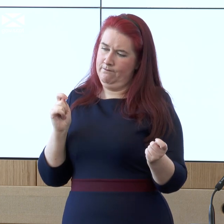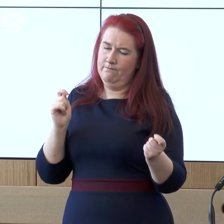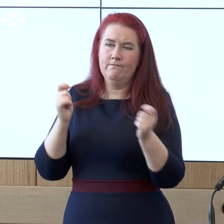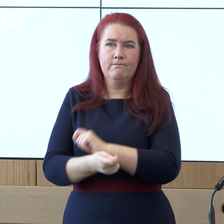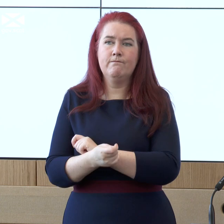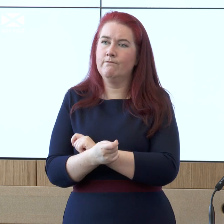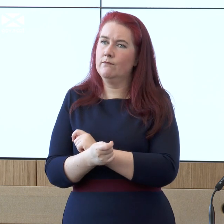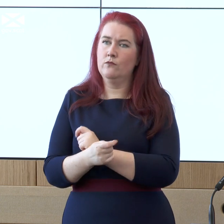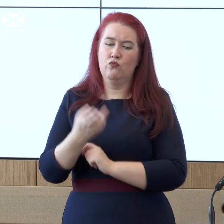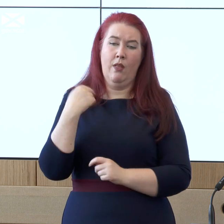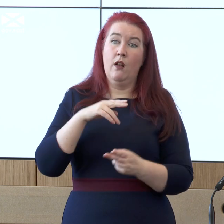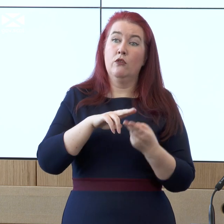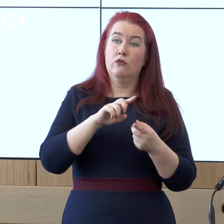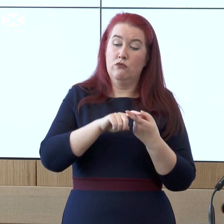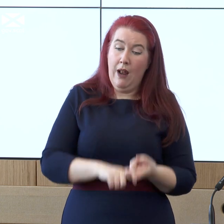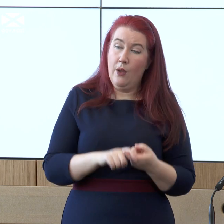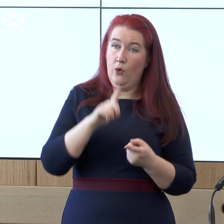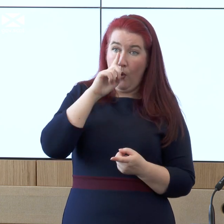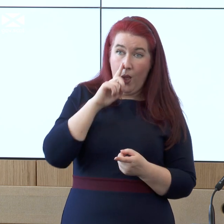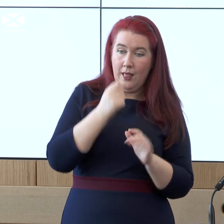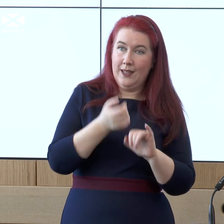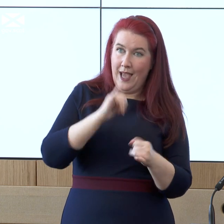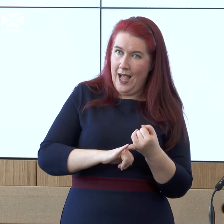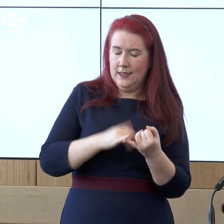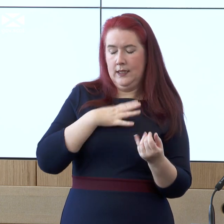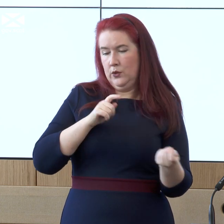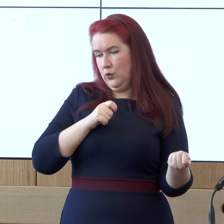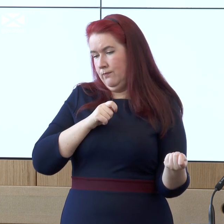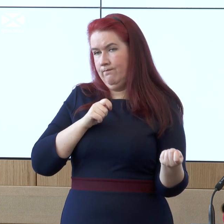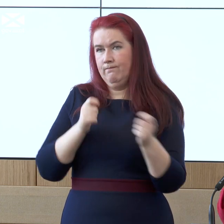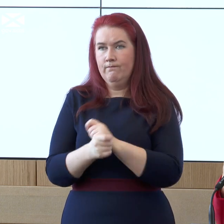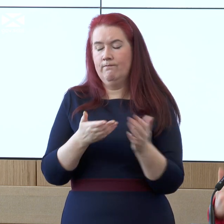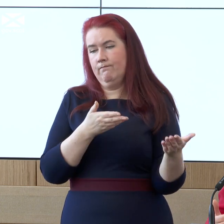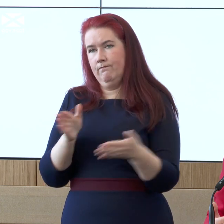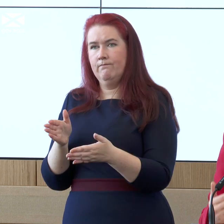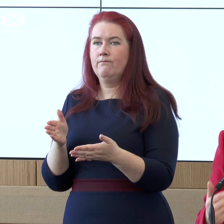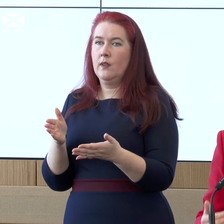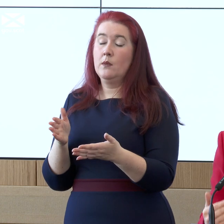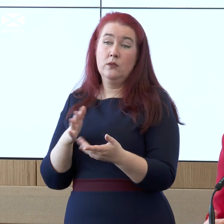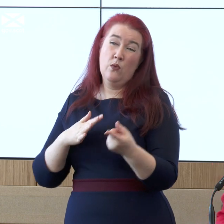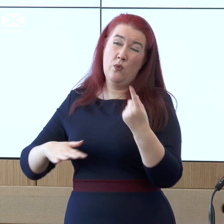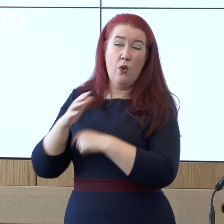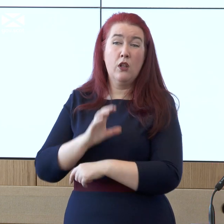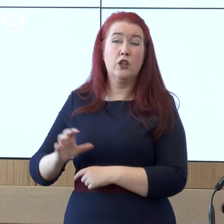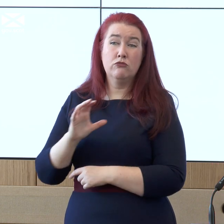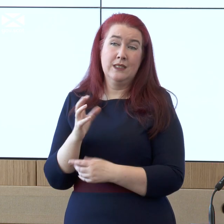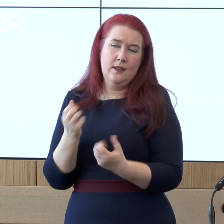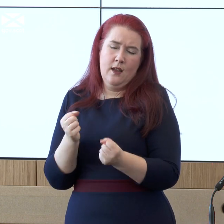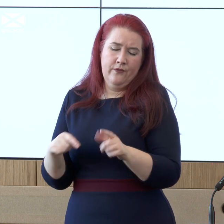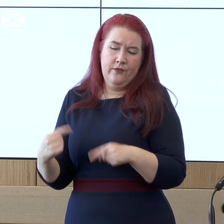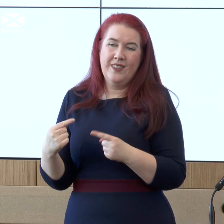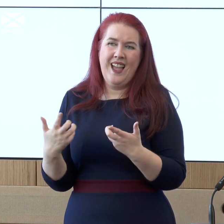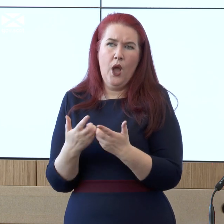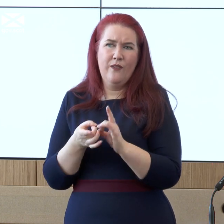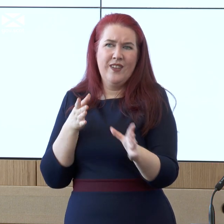away from dependence on oil and gas. The question all countries face is how fast that will be. And for